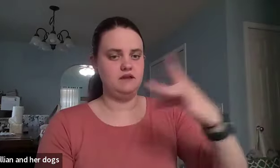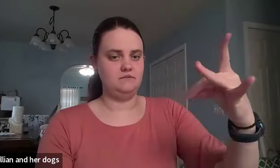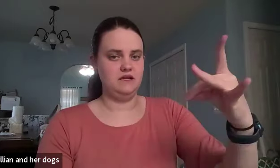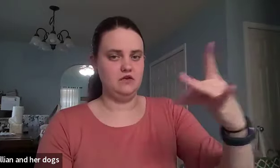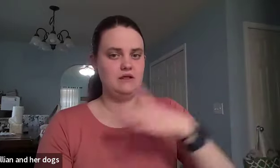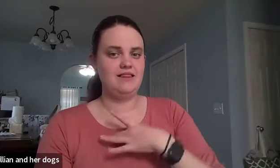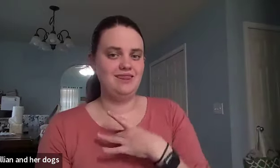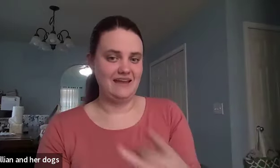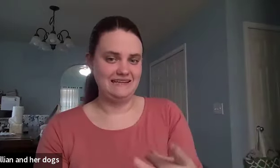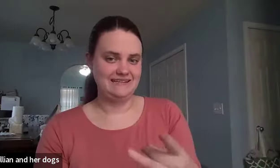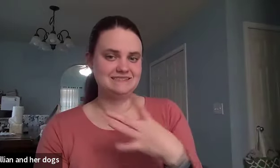they come together. Like.